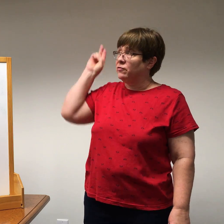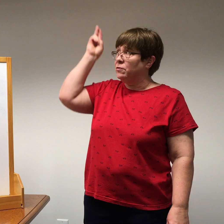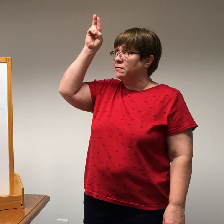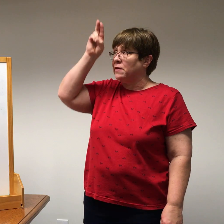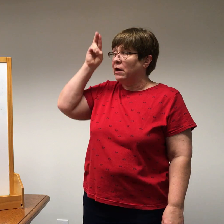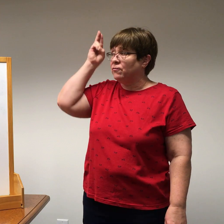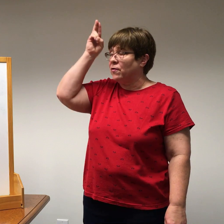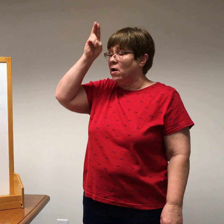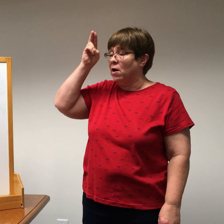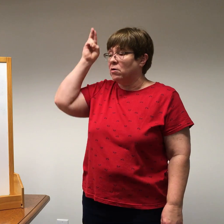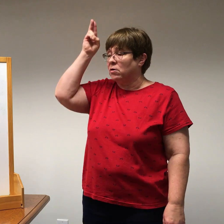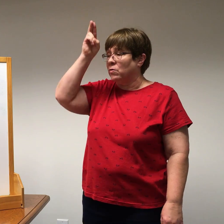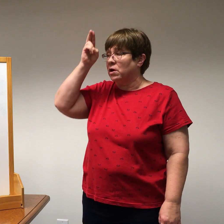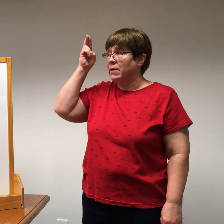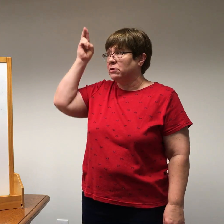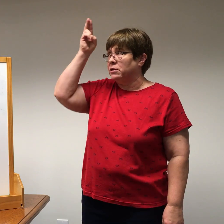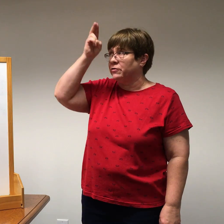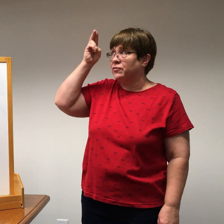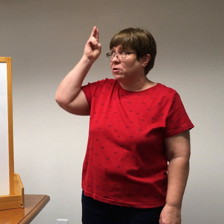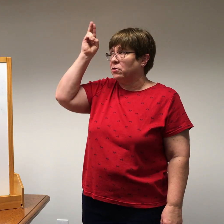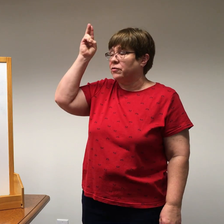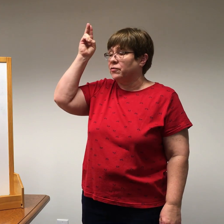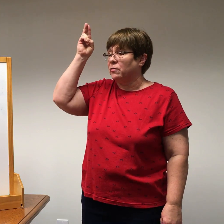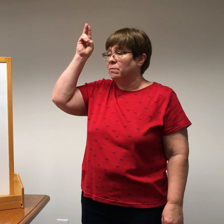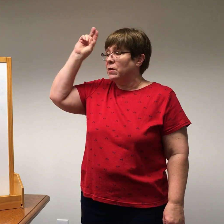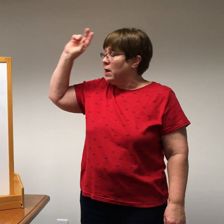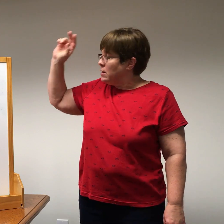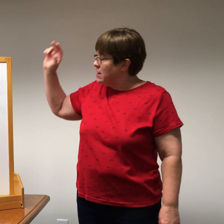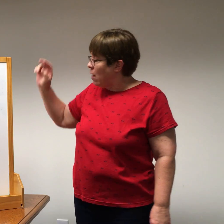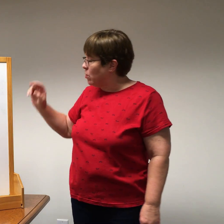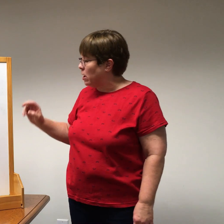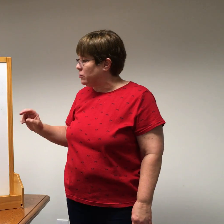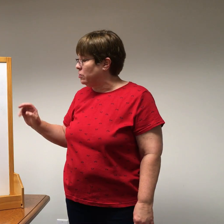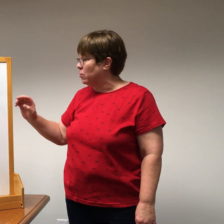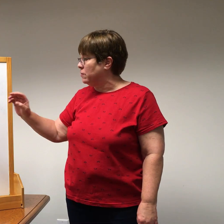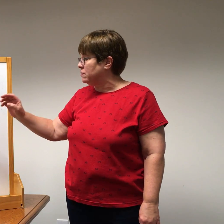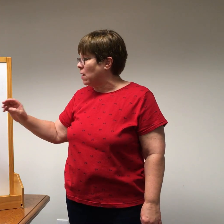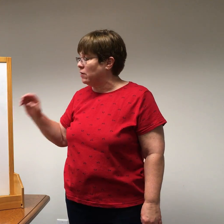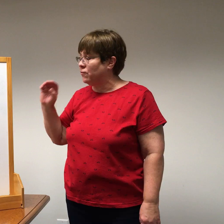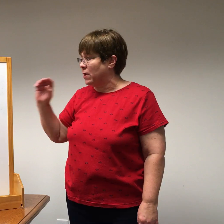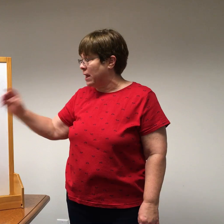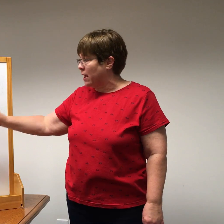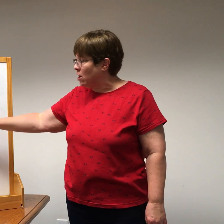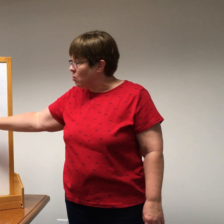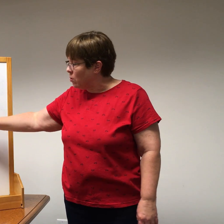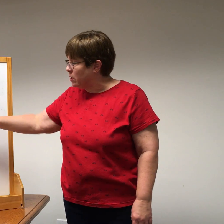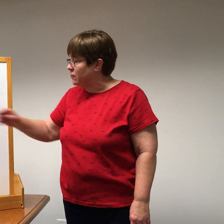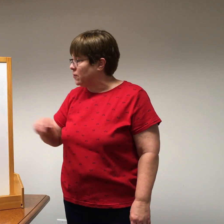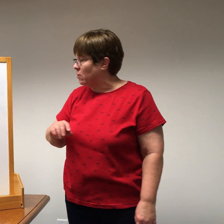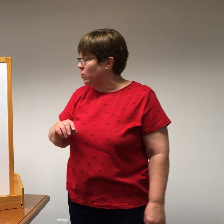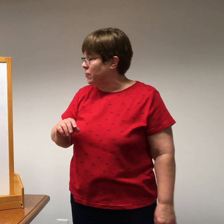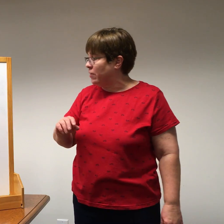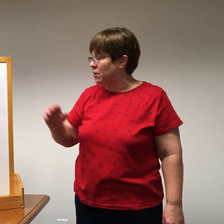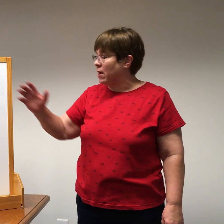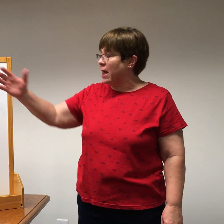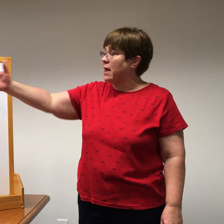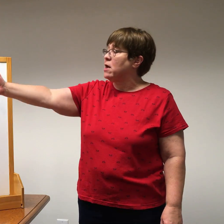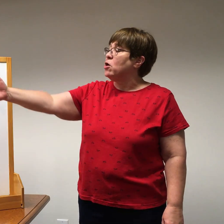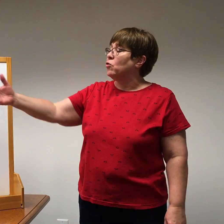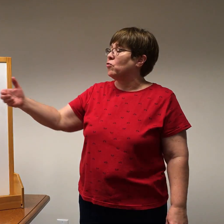do the sign for uncle. We're going to make little circles. Now we're going to learn the sign for aunt. We're going to start with the letter A.